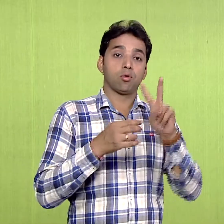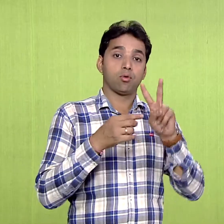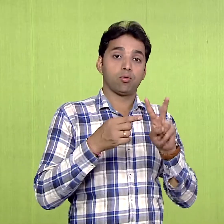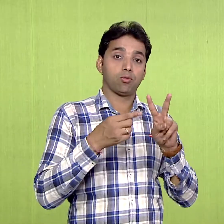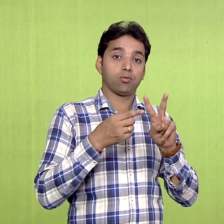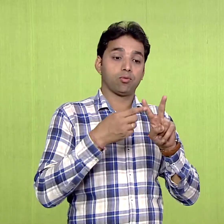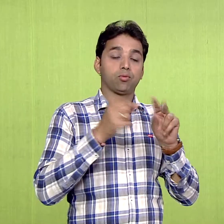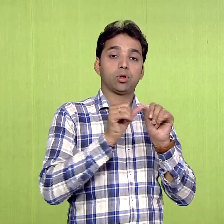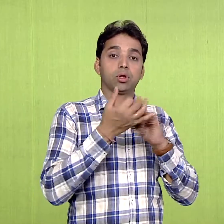Tanjore.